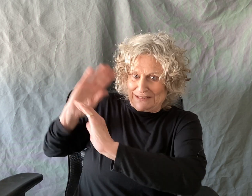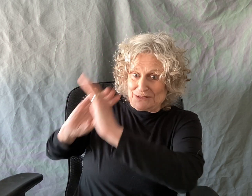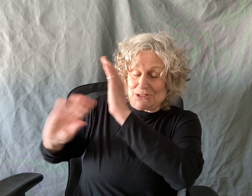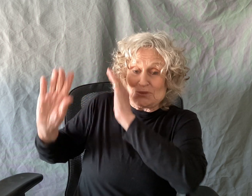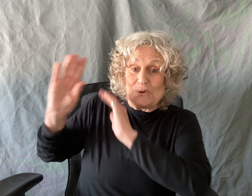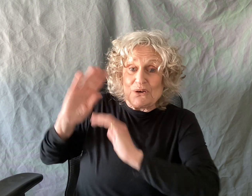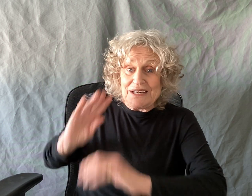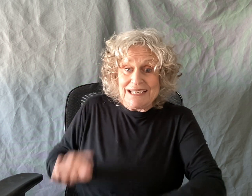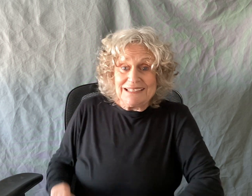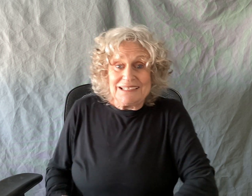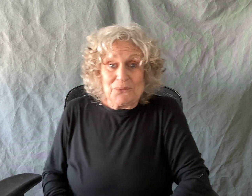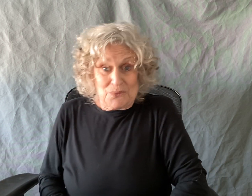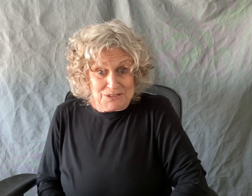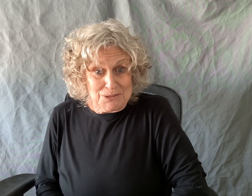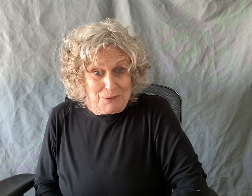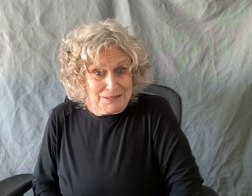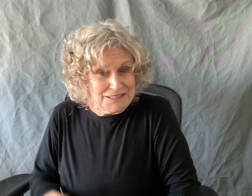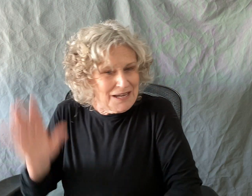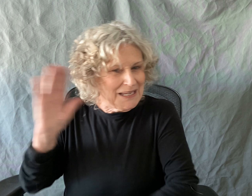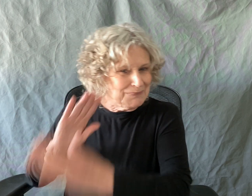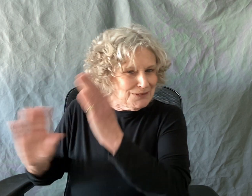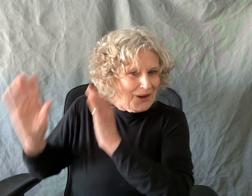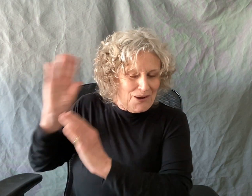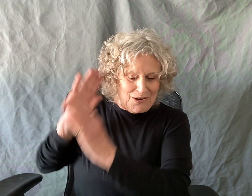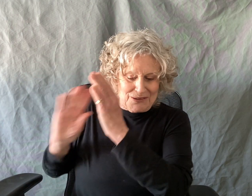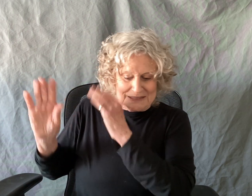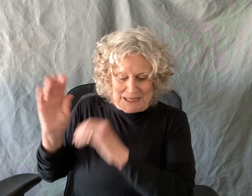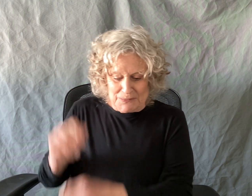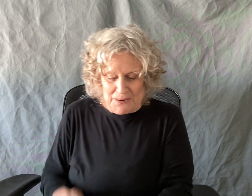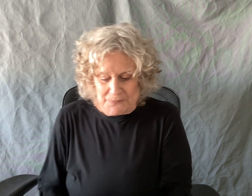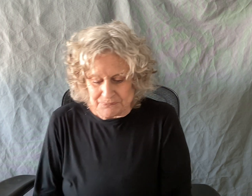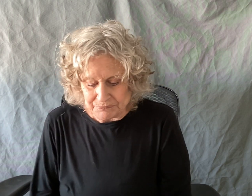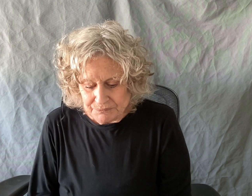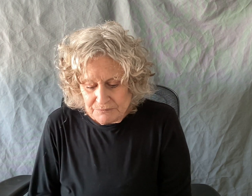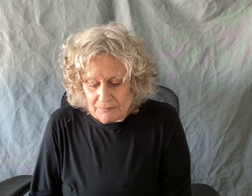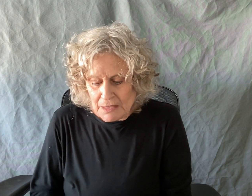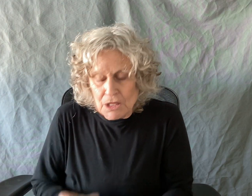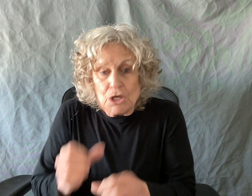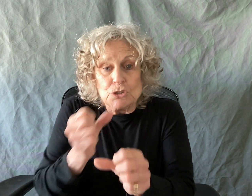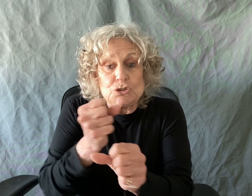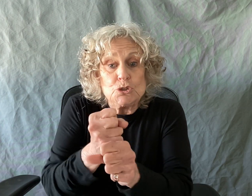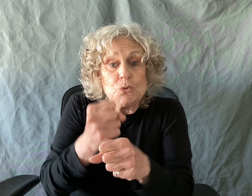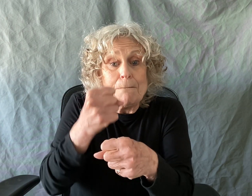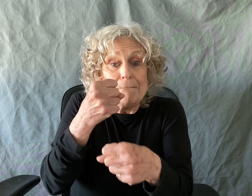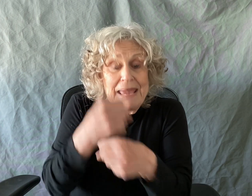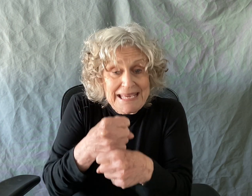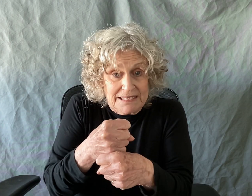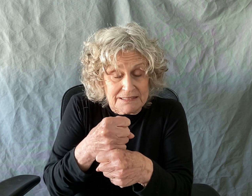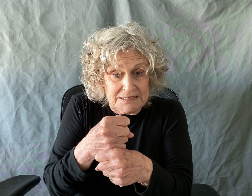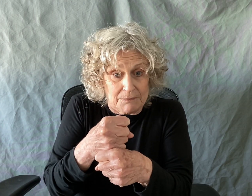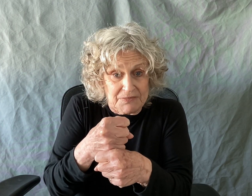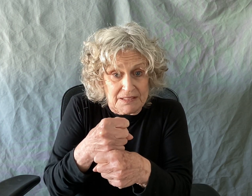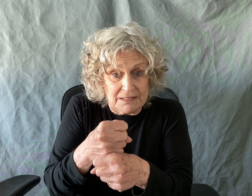a story once upon a time, long time ago. To make something.